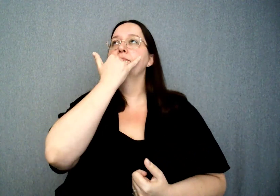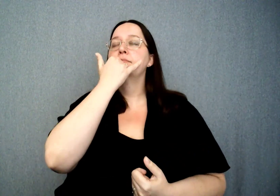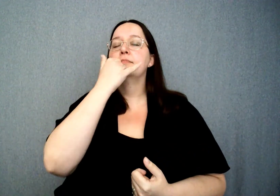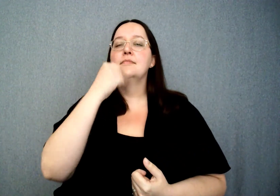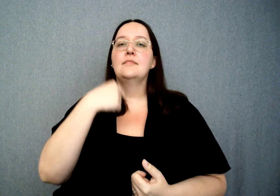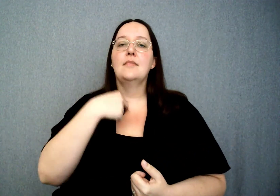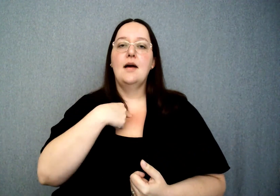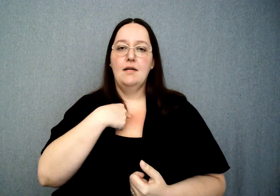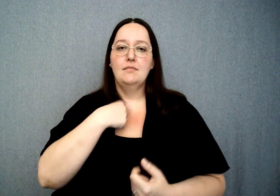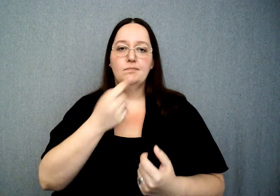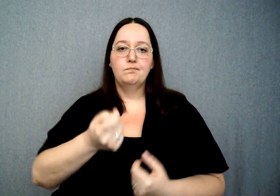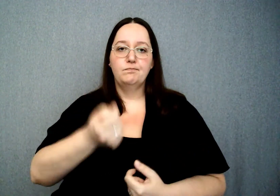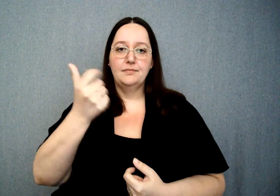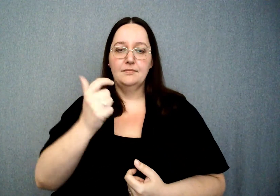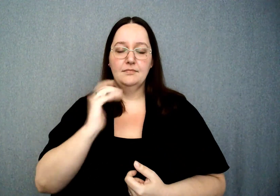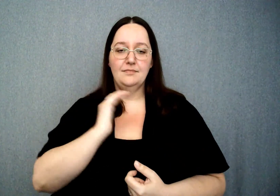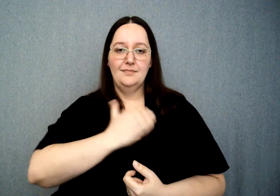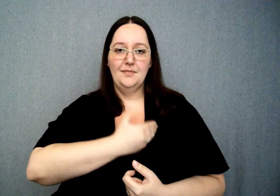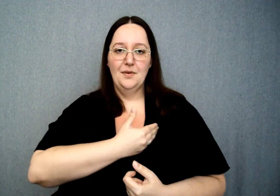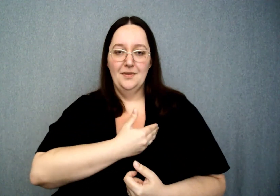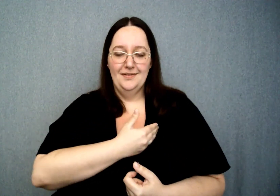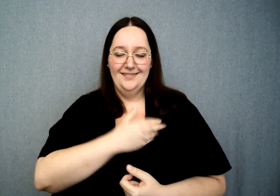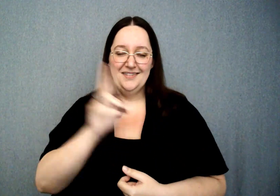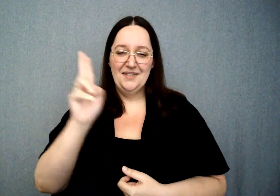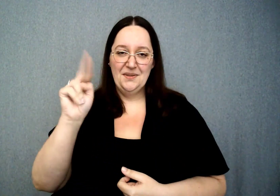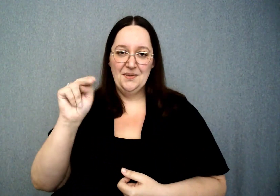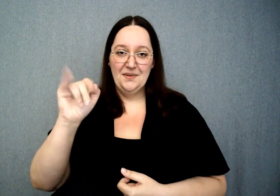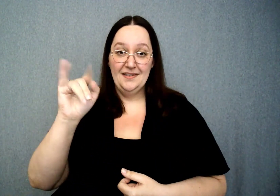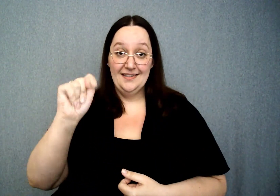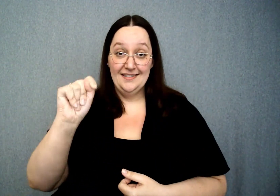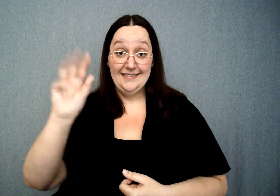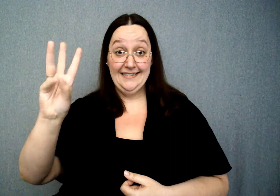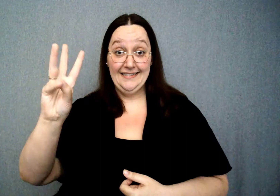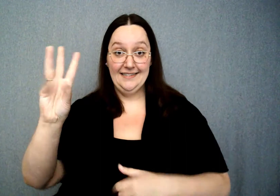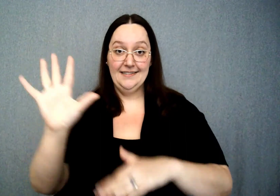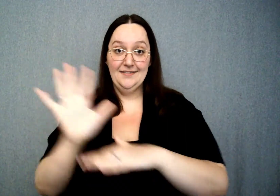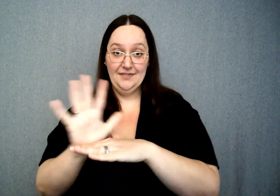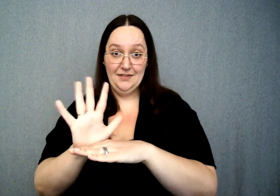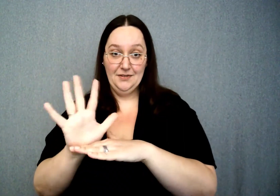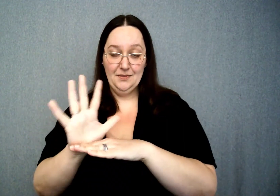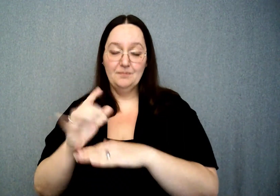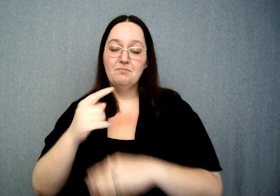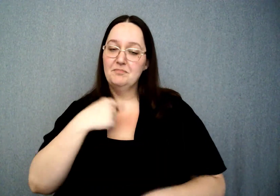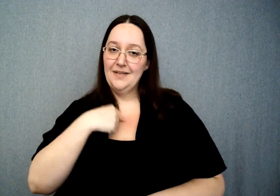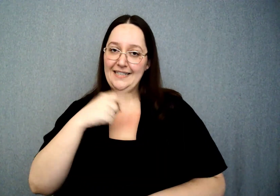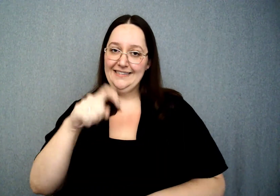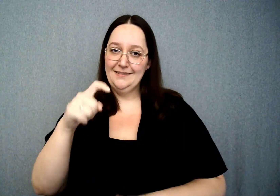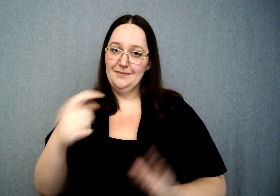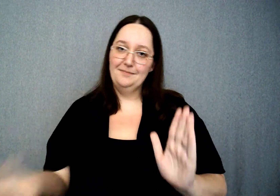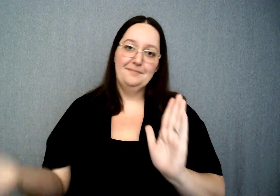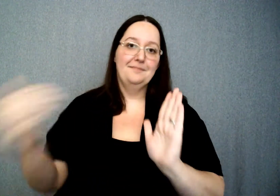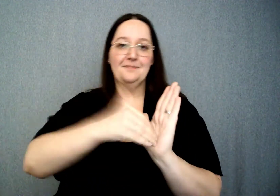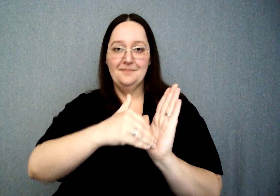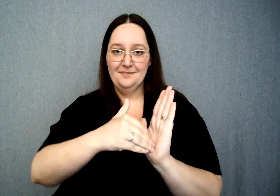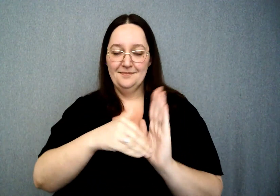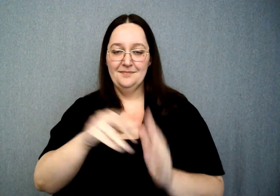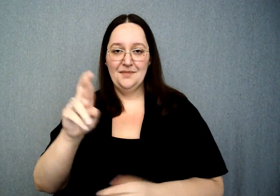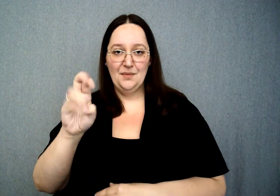got deleted and our list number 6, part 2 video was deleted.